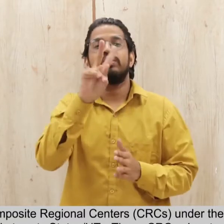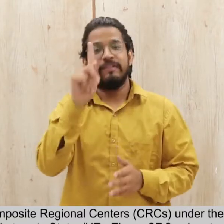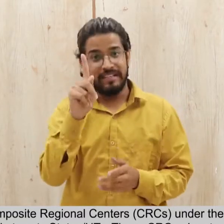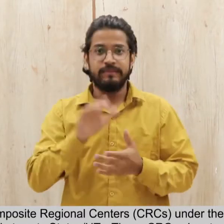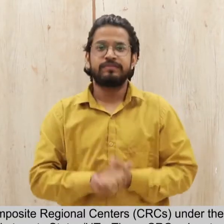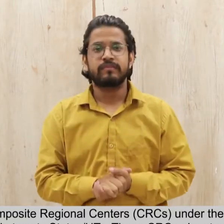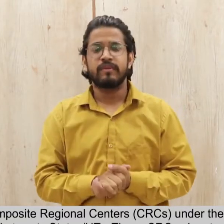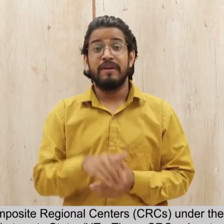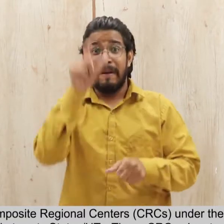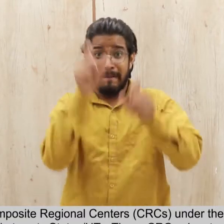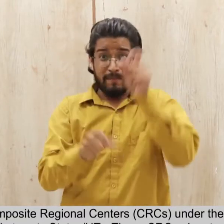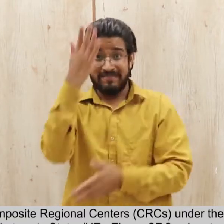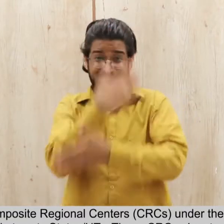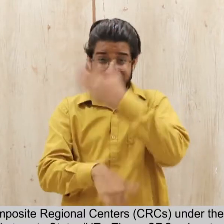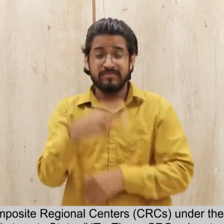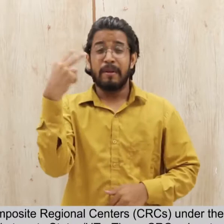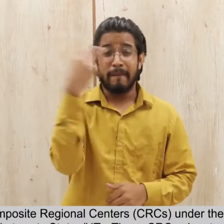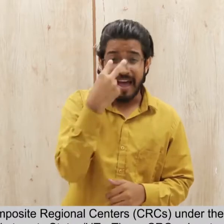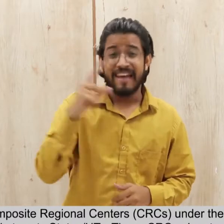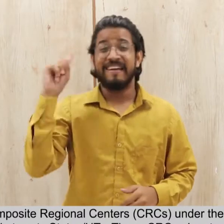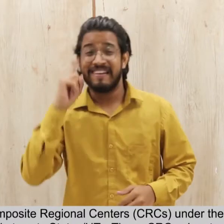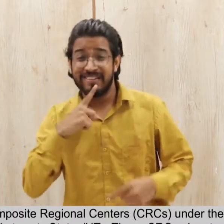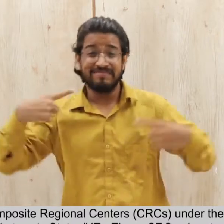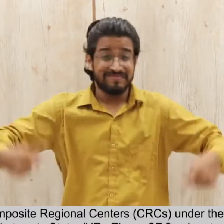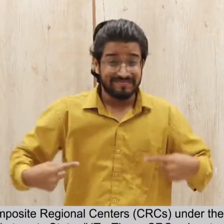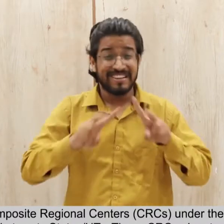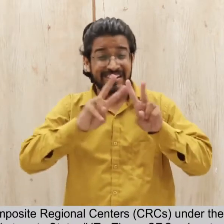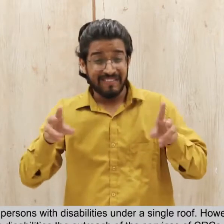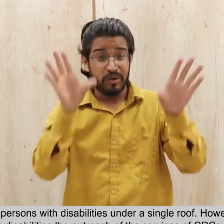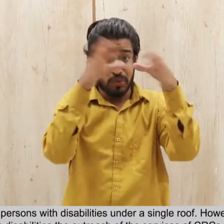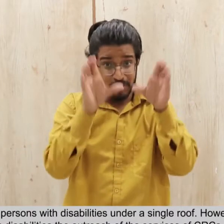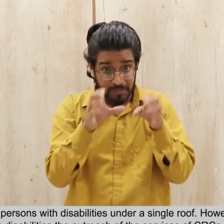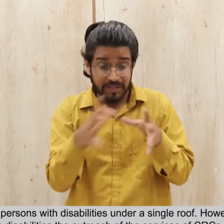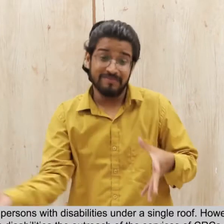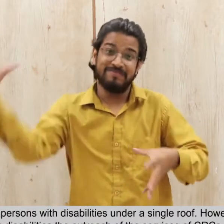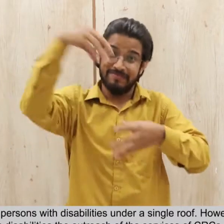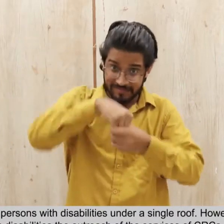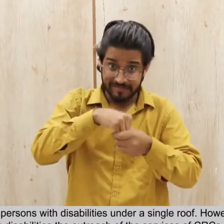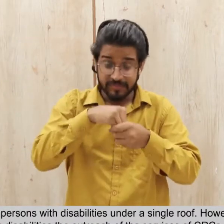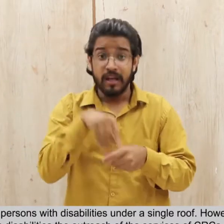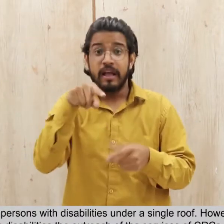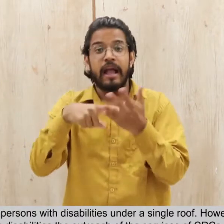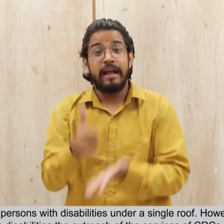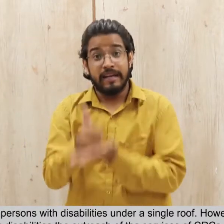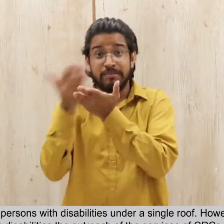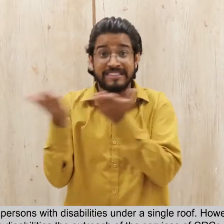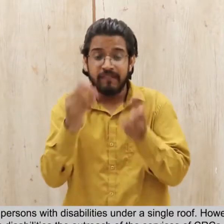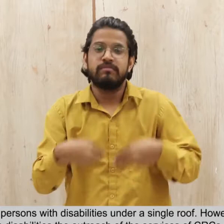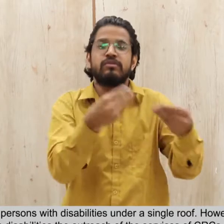territories. These CRCs aim at providing rehabilitation services to all categories of persons with disabilities under